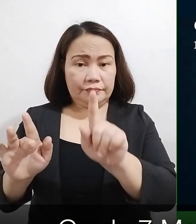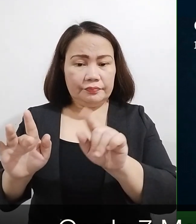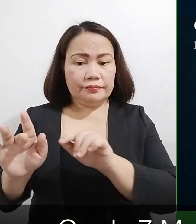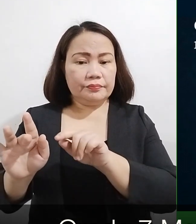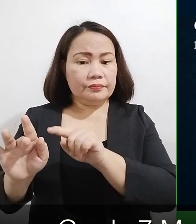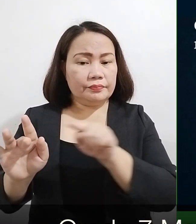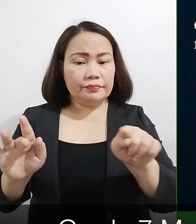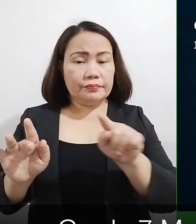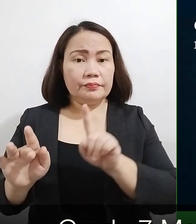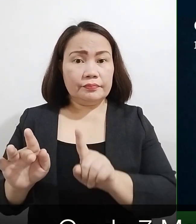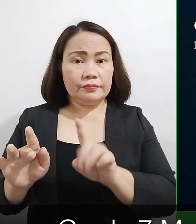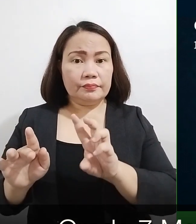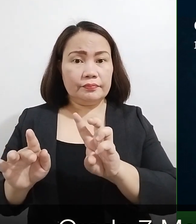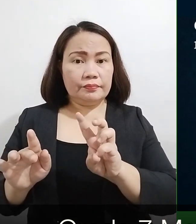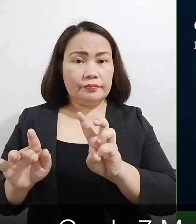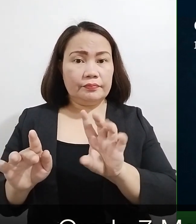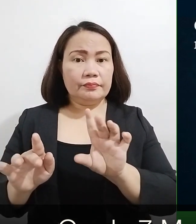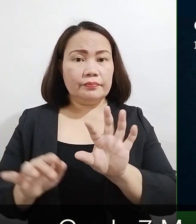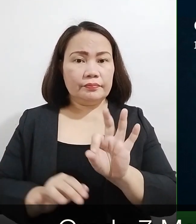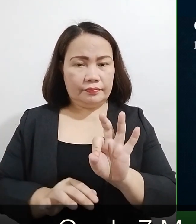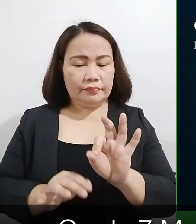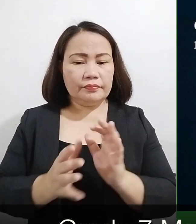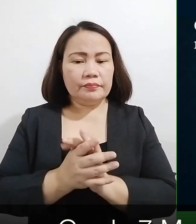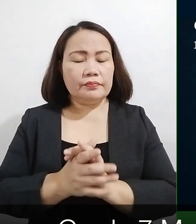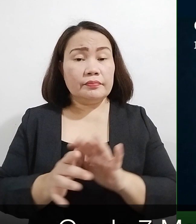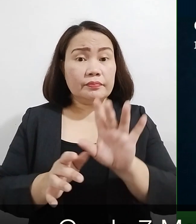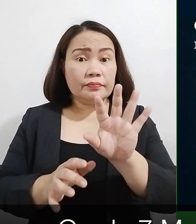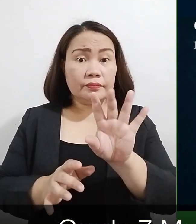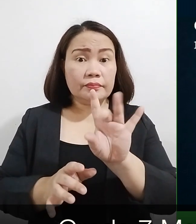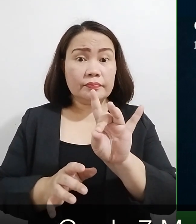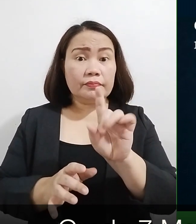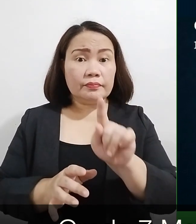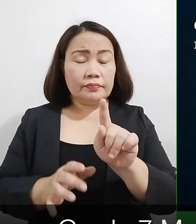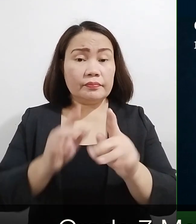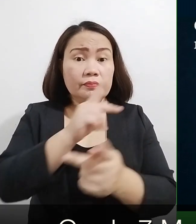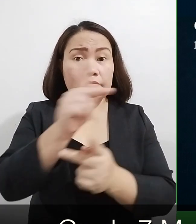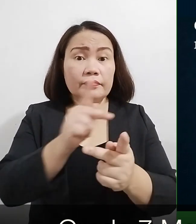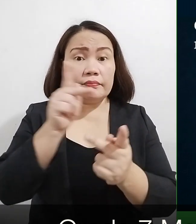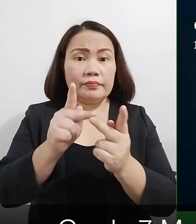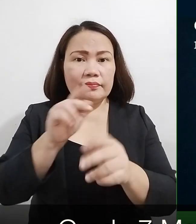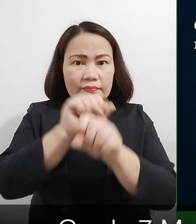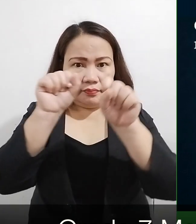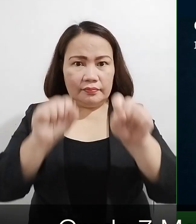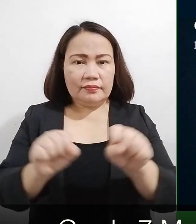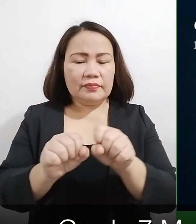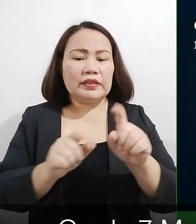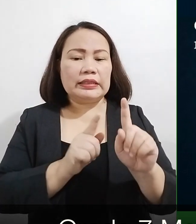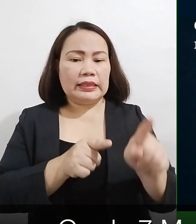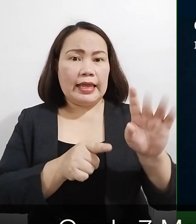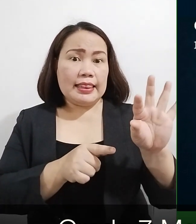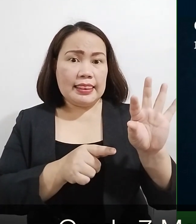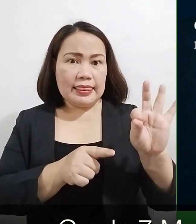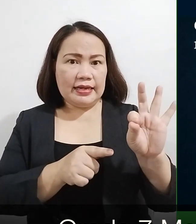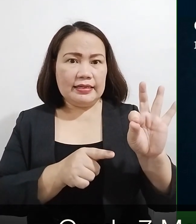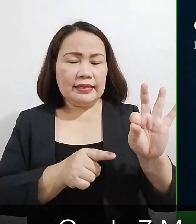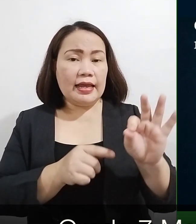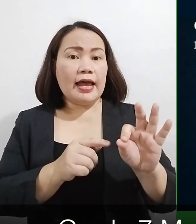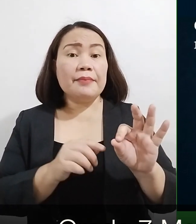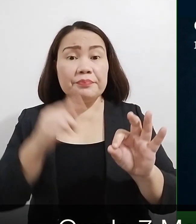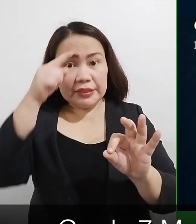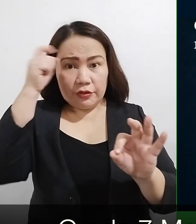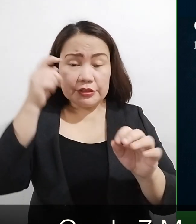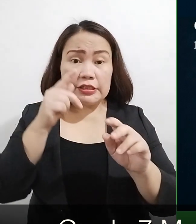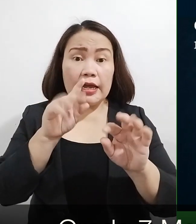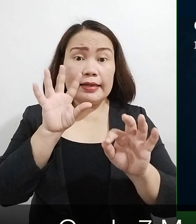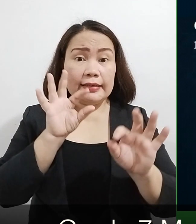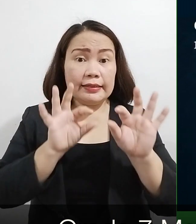81 over 169. So, square root of 81. Itong 81 is a perfect square, and that is 9 because 9